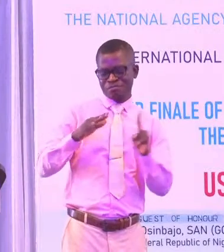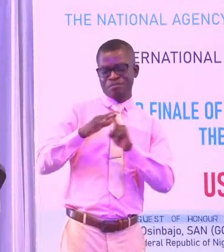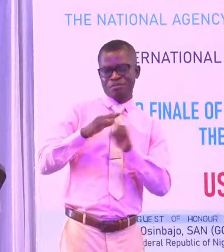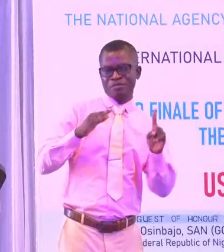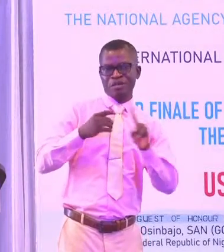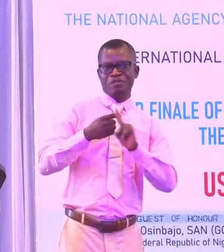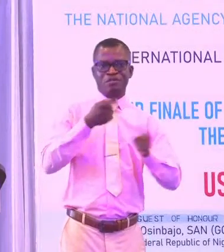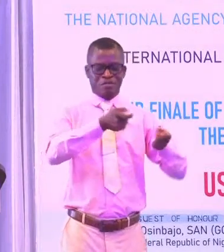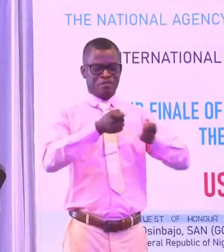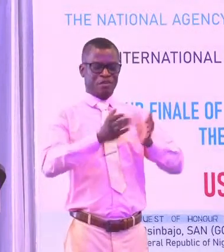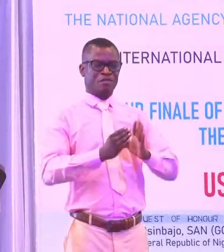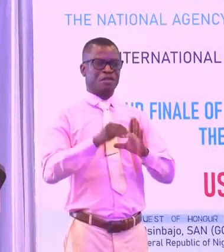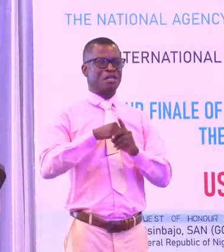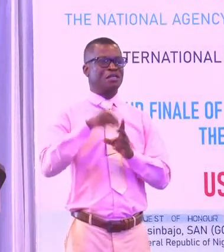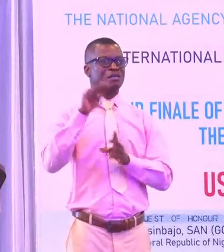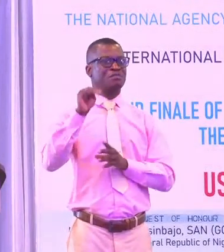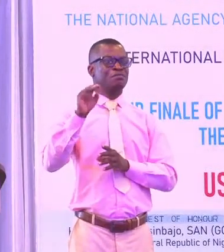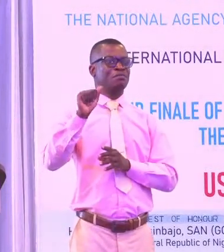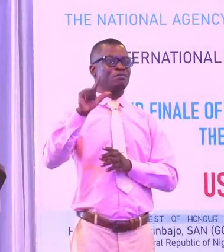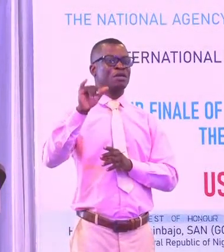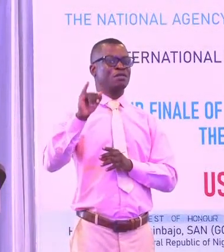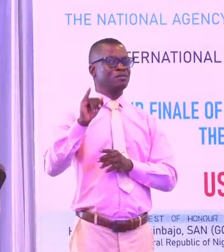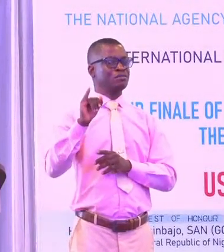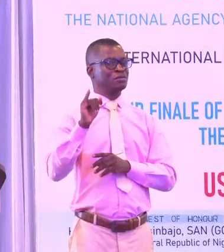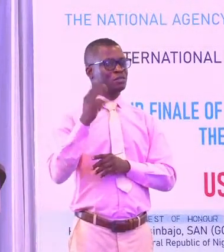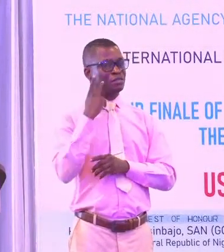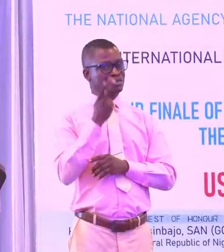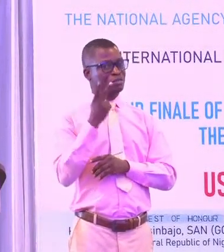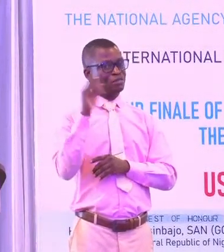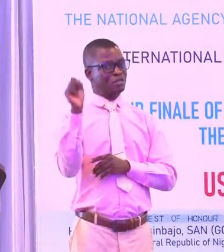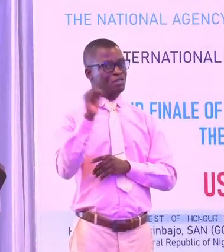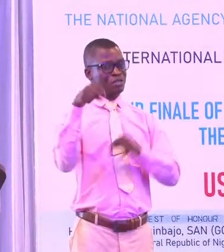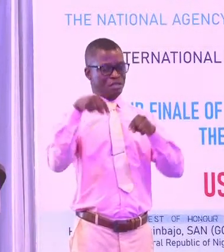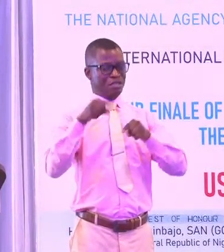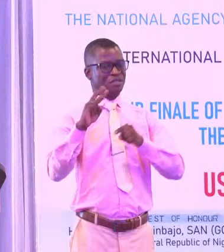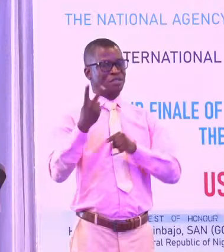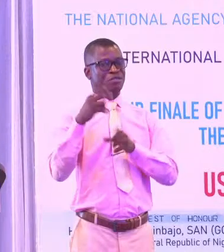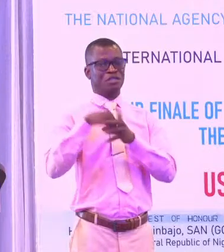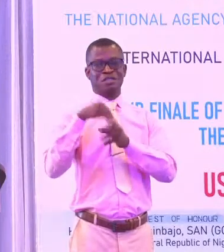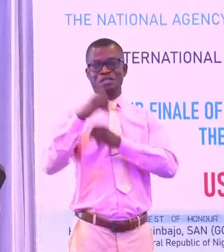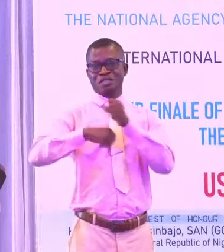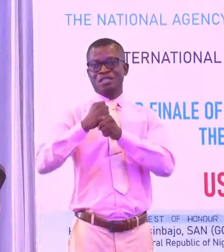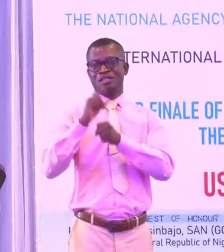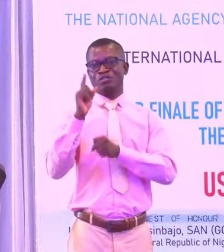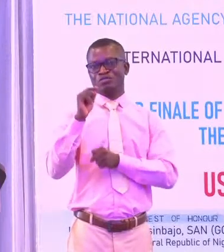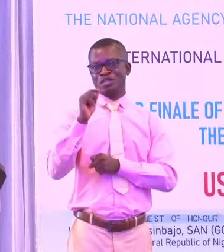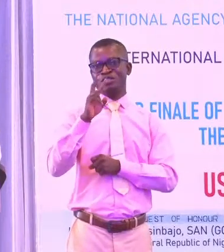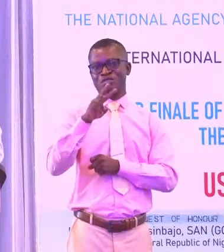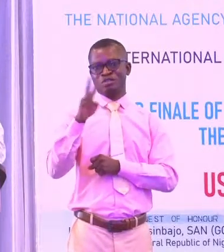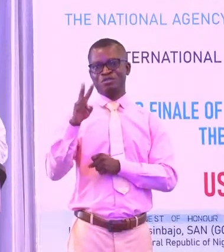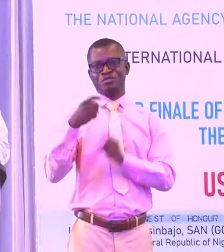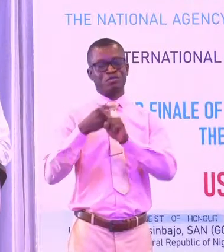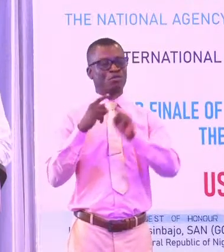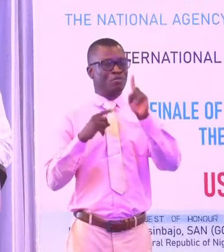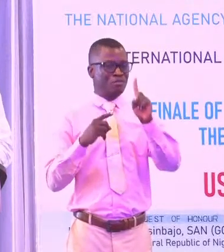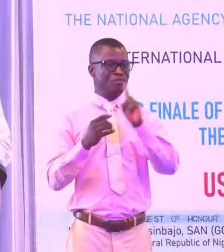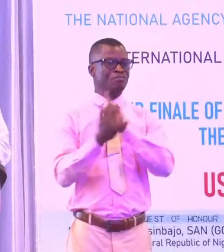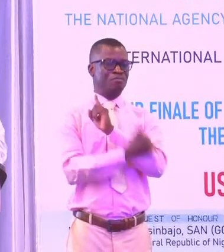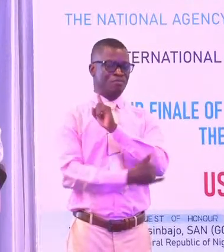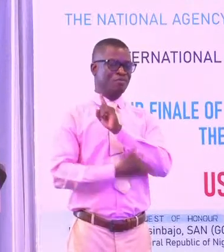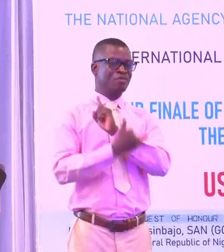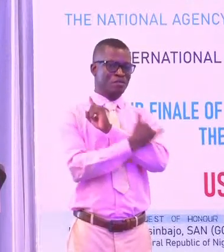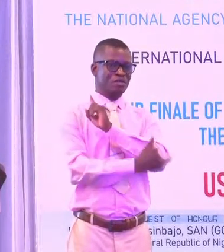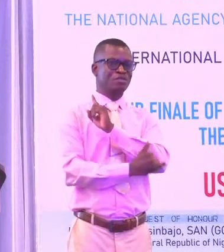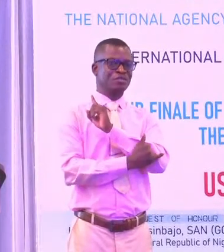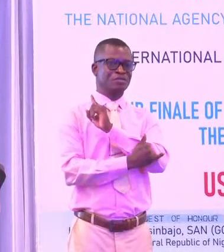Mali, just on Saturday. This is the second in 2022, just from one country. You